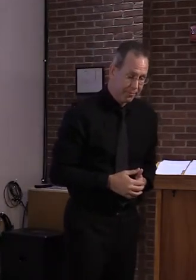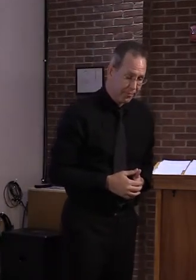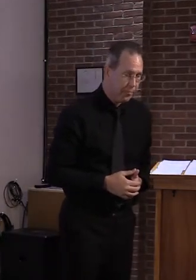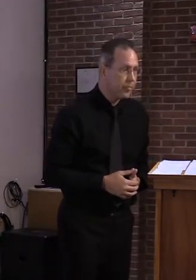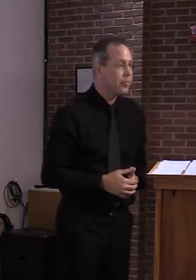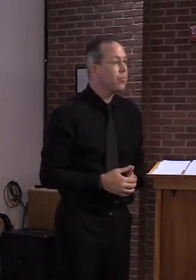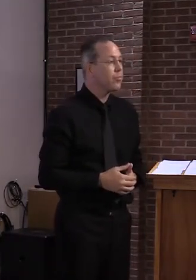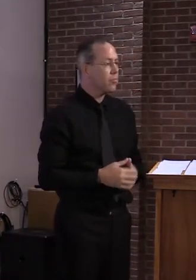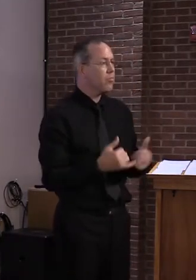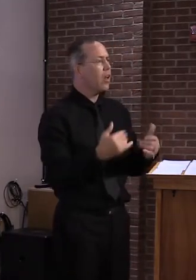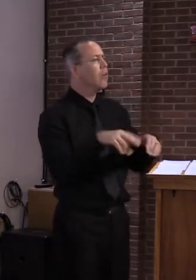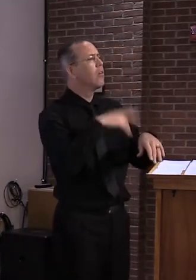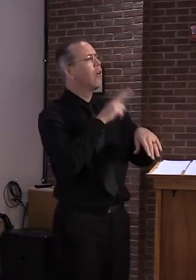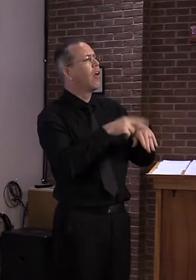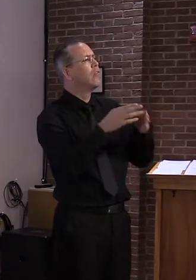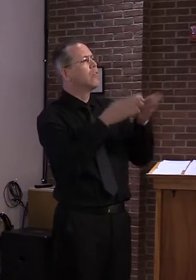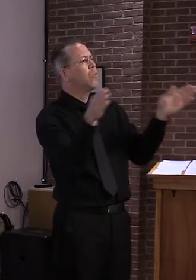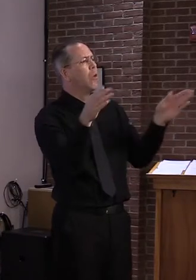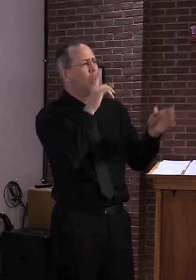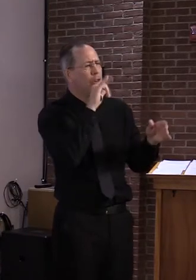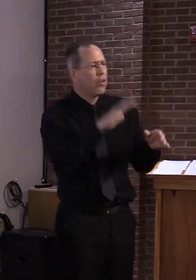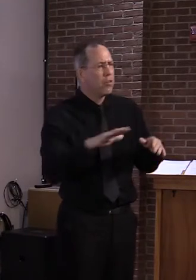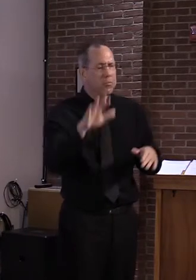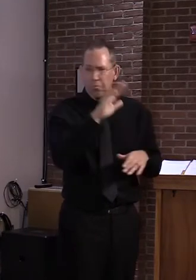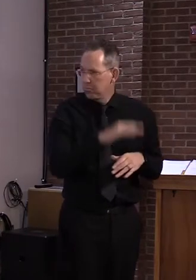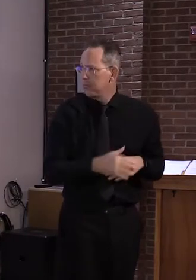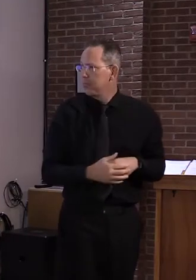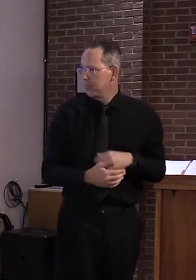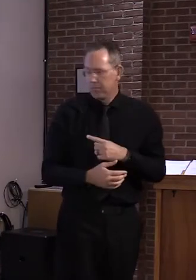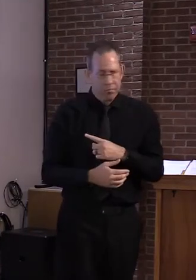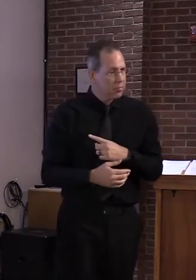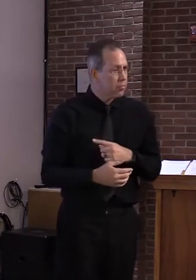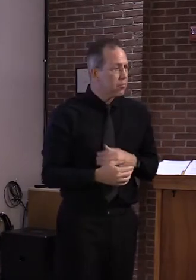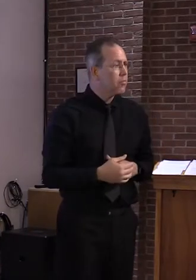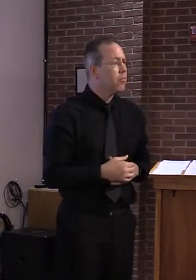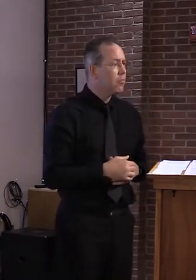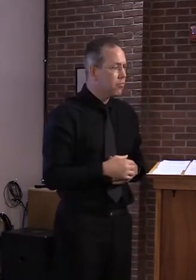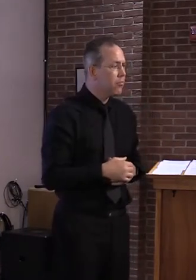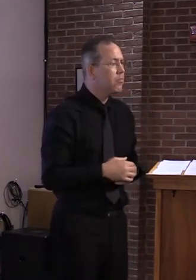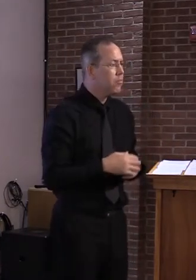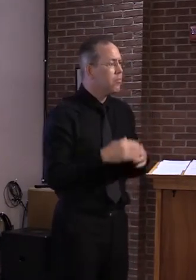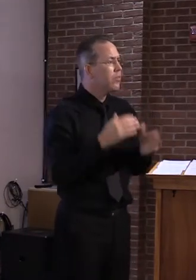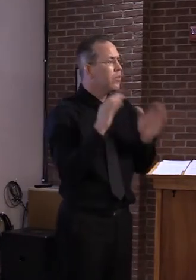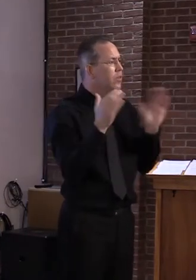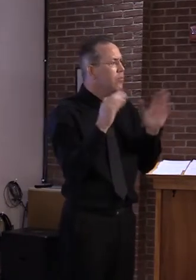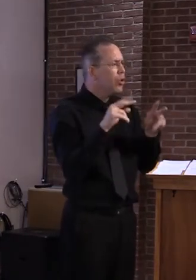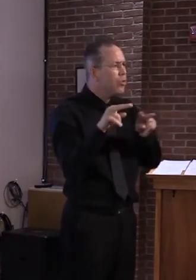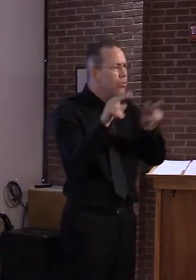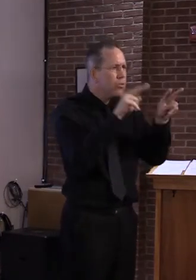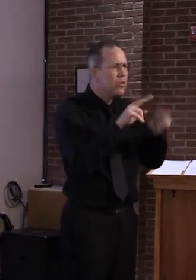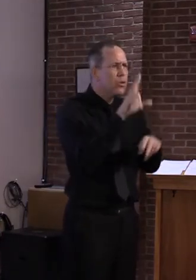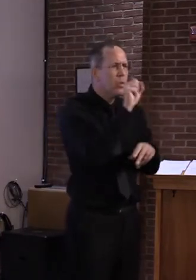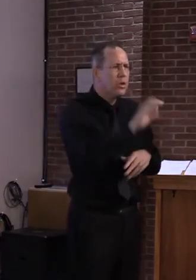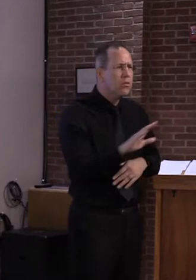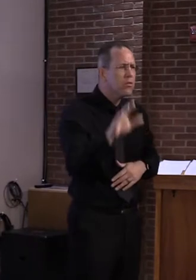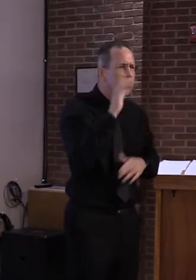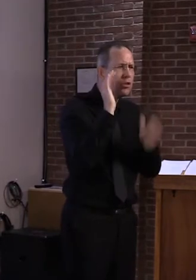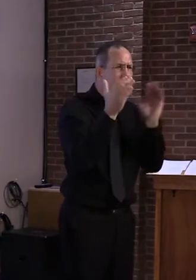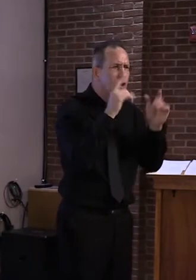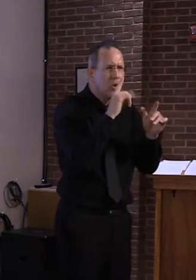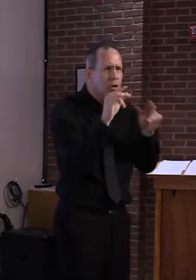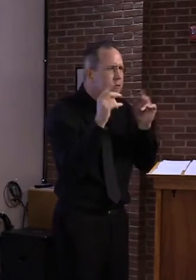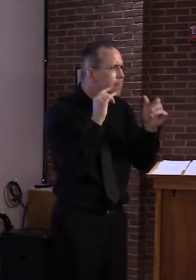Turning now to our national and regional trends. You know, certainly across the country, we've seen and heard about a steady increase in